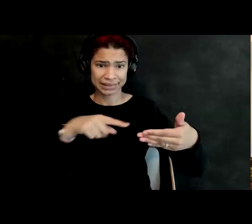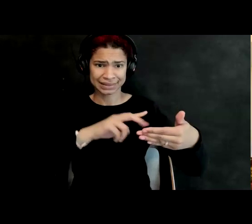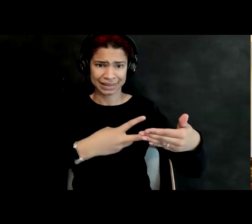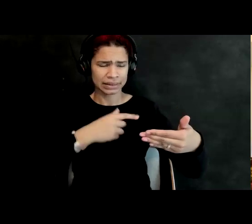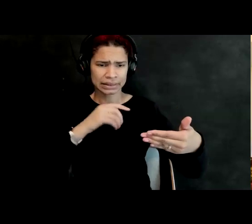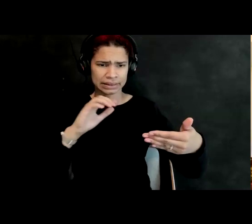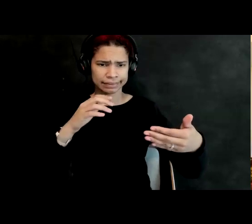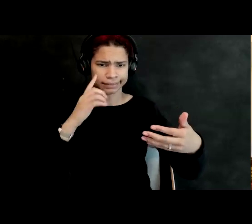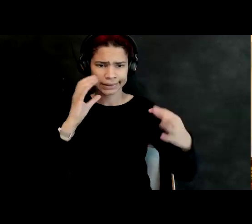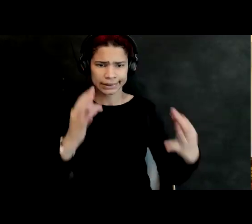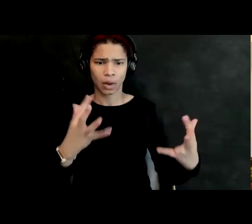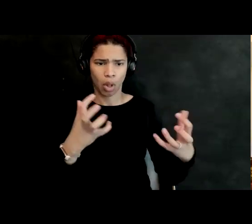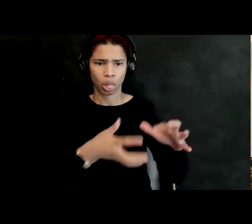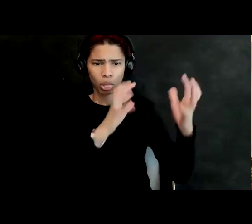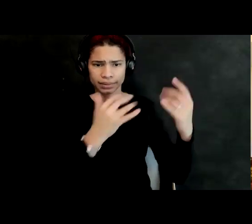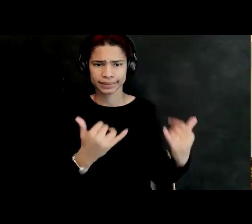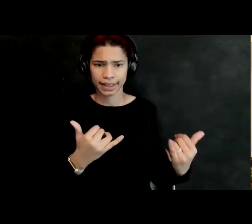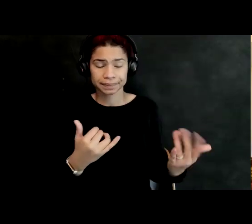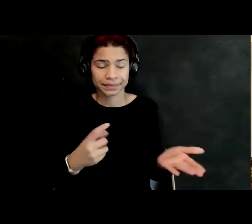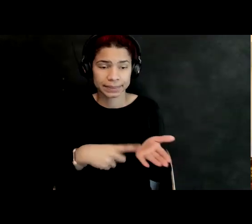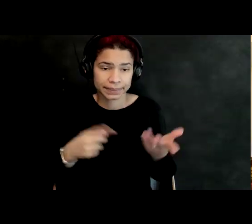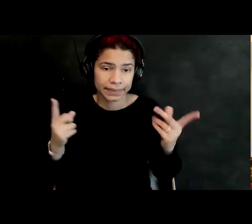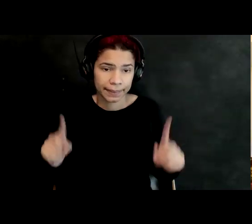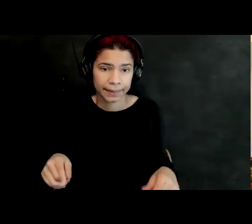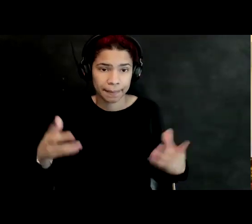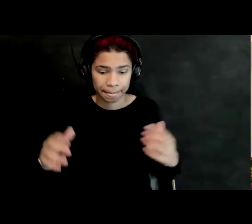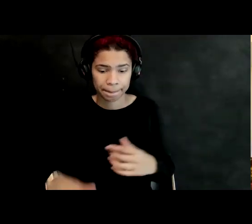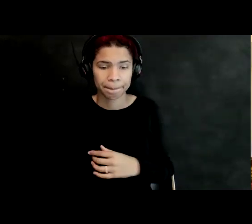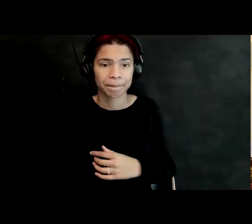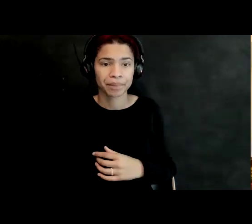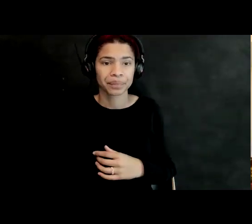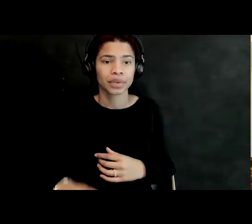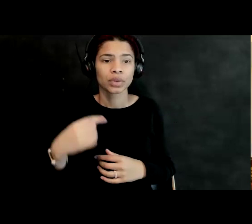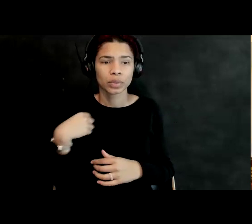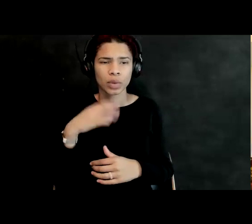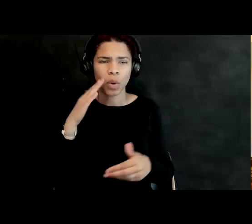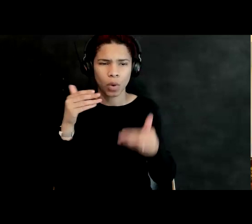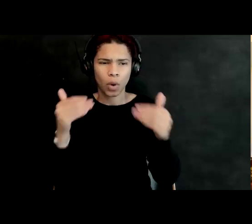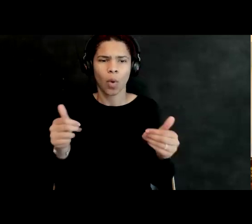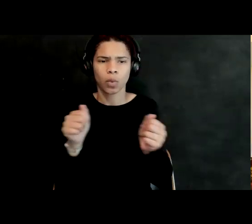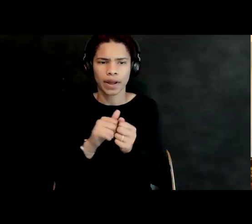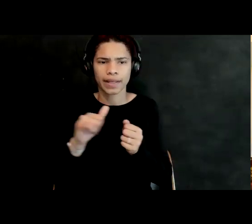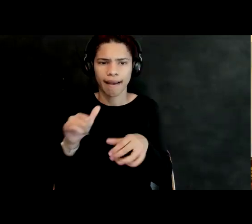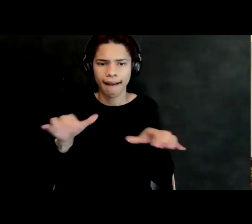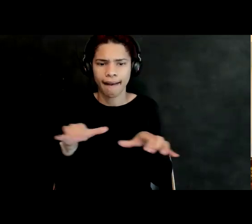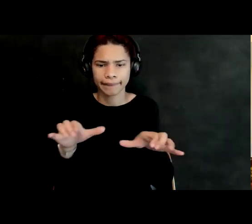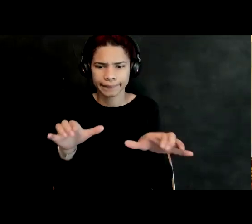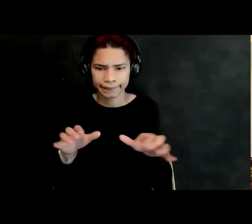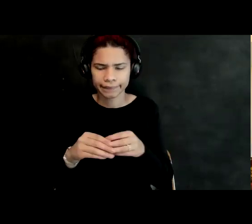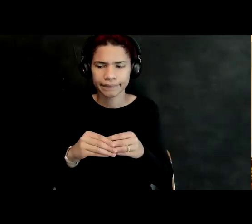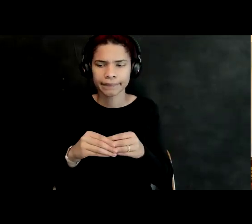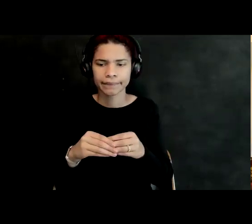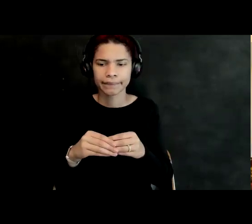know, goes that way sometimes. So we're going to try that activity. I'm going